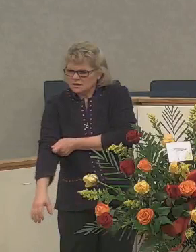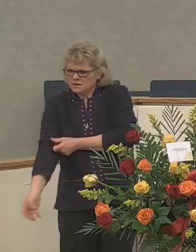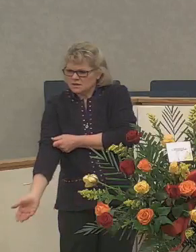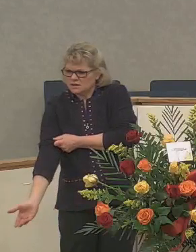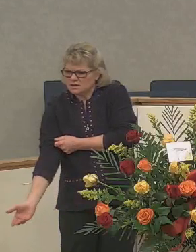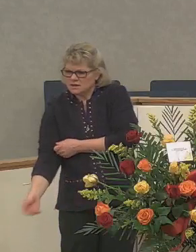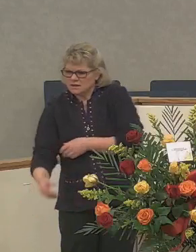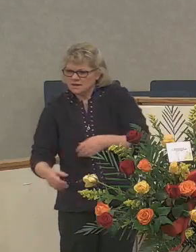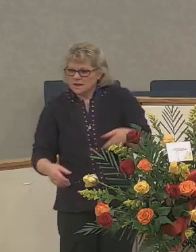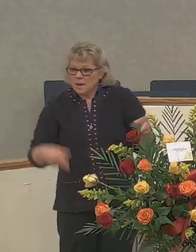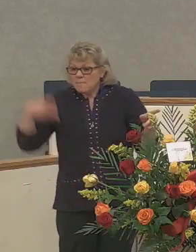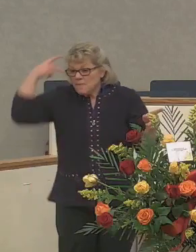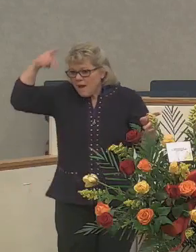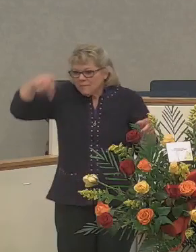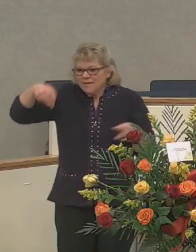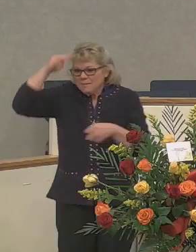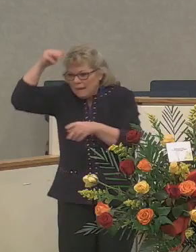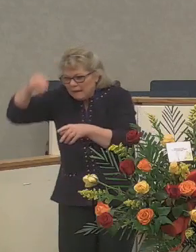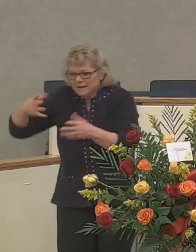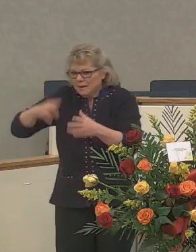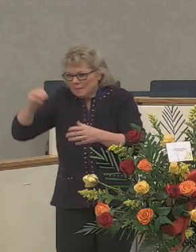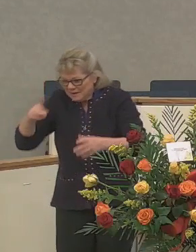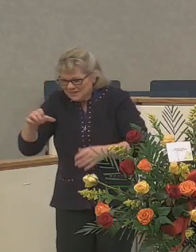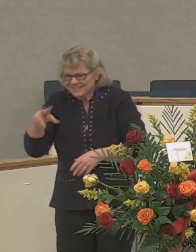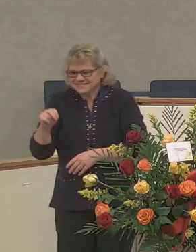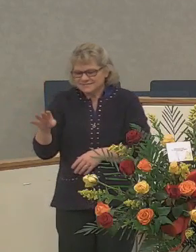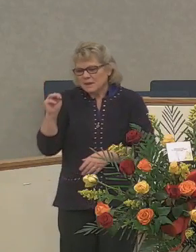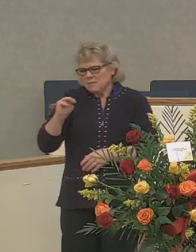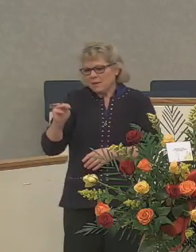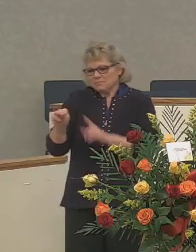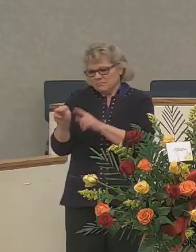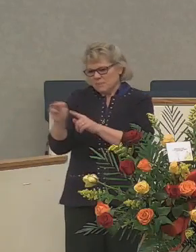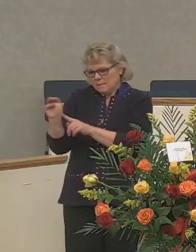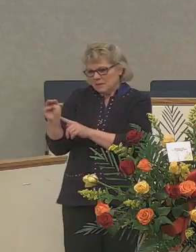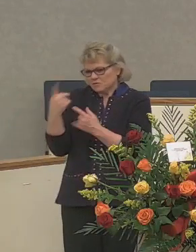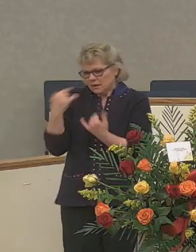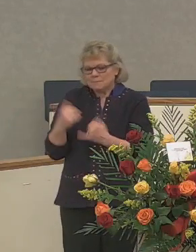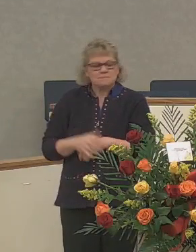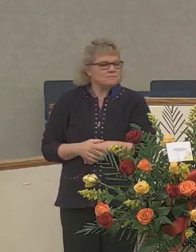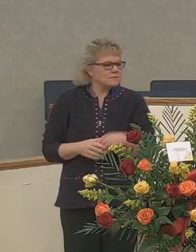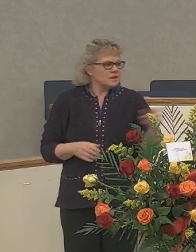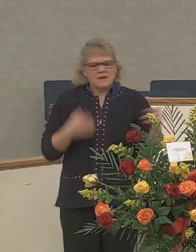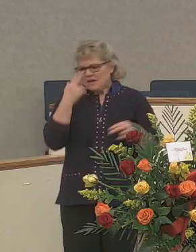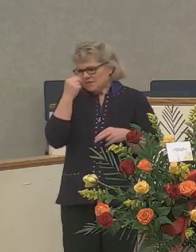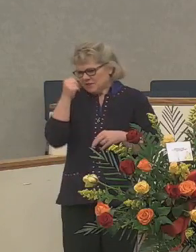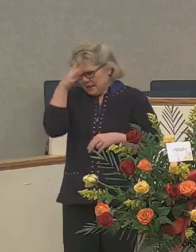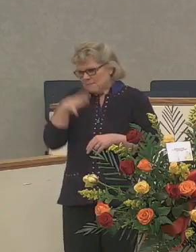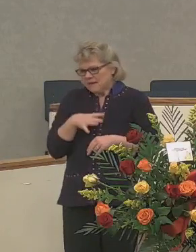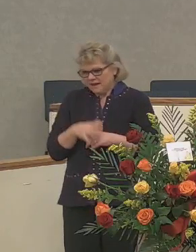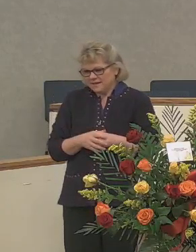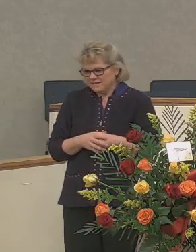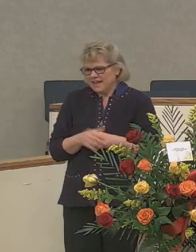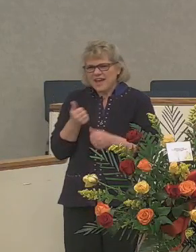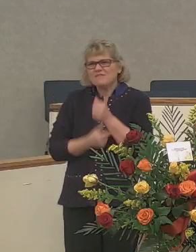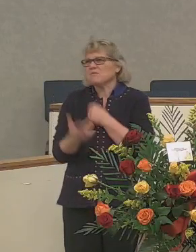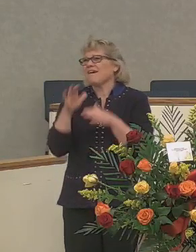did you? Sorry. And he was a funny man. I mean, he could make anyone